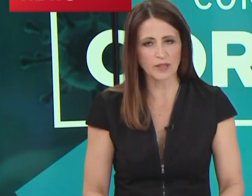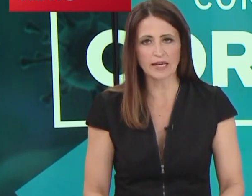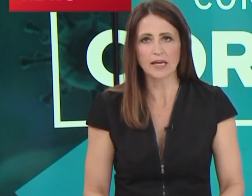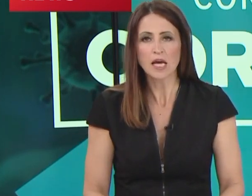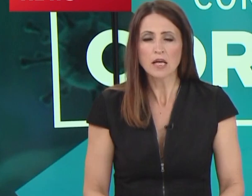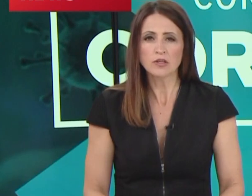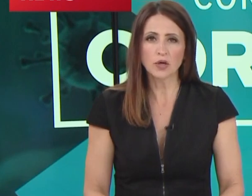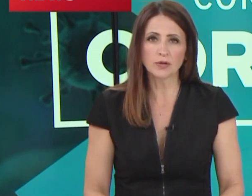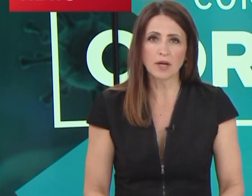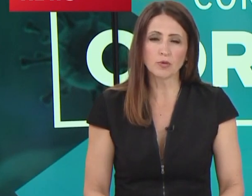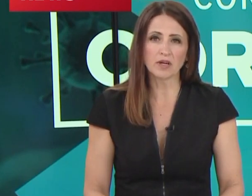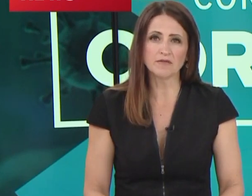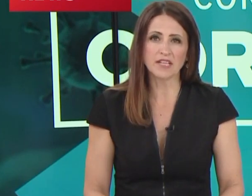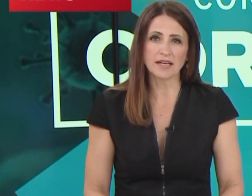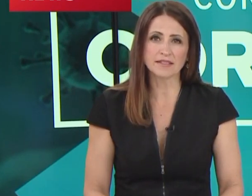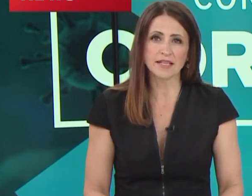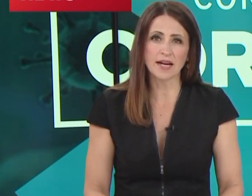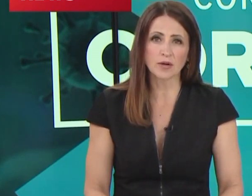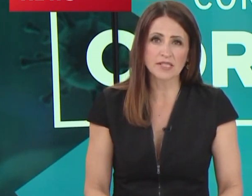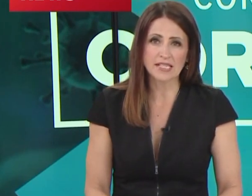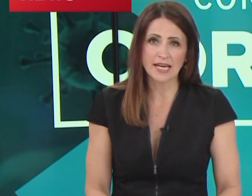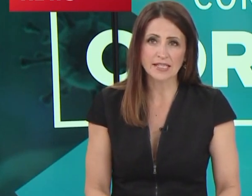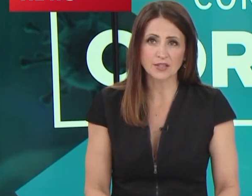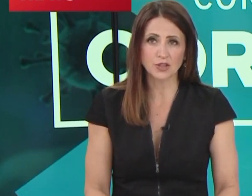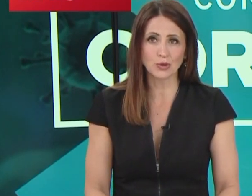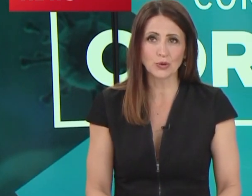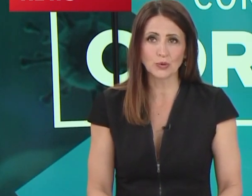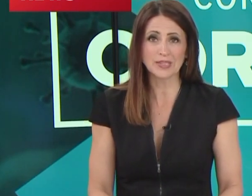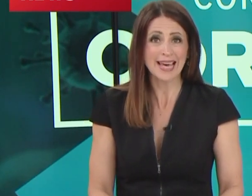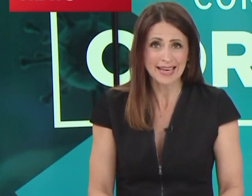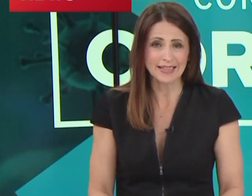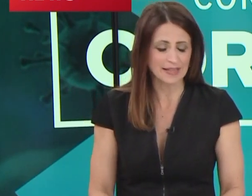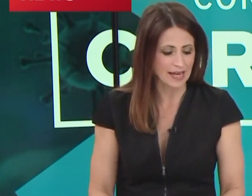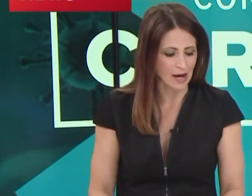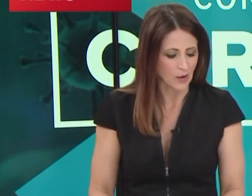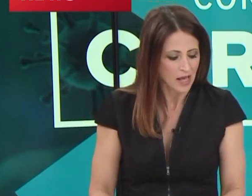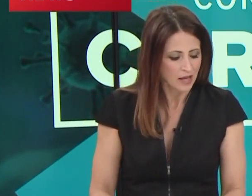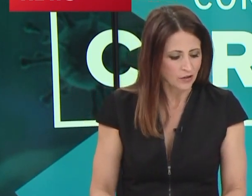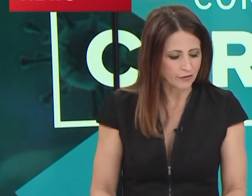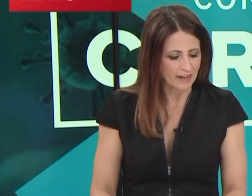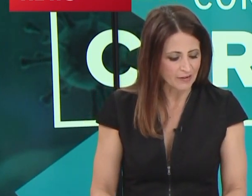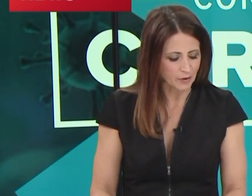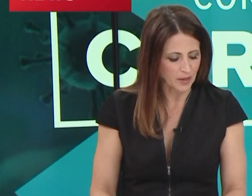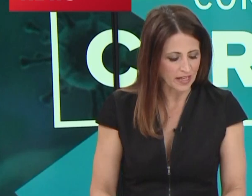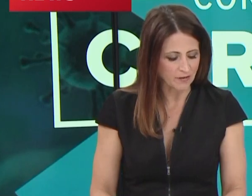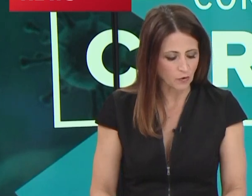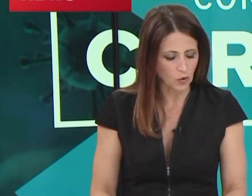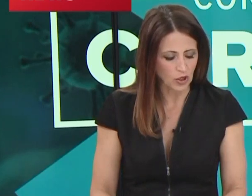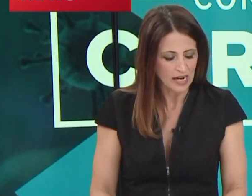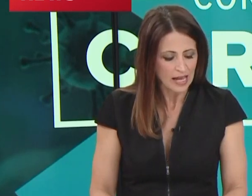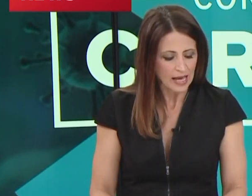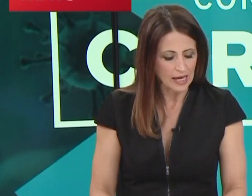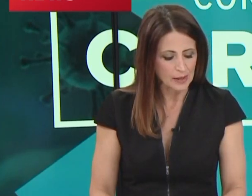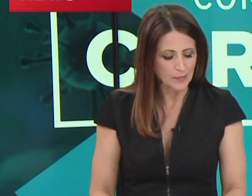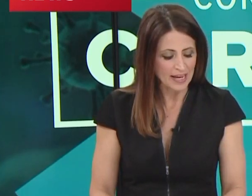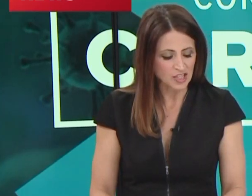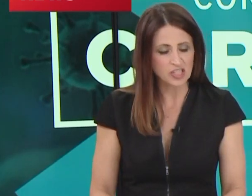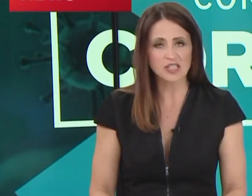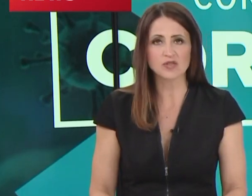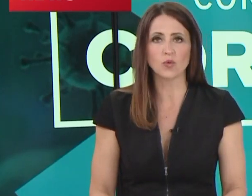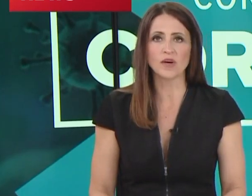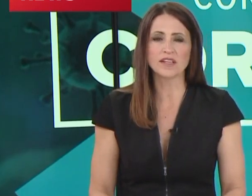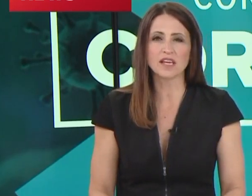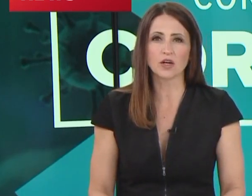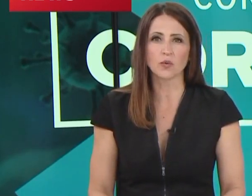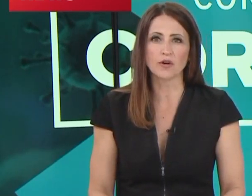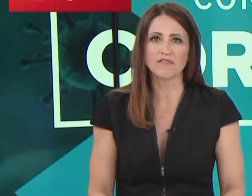deaths, bringing the total number of deaths in our state to 10 now. There are 584